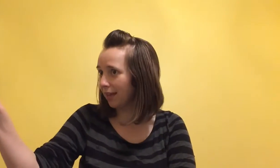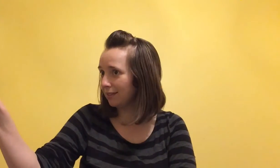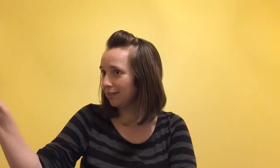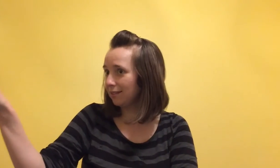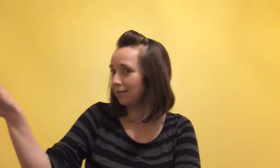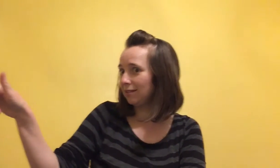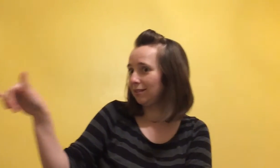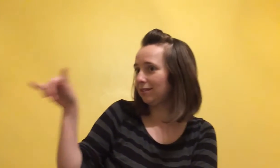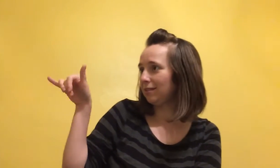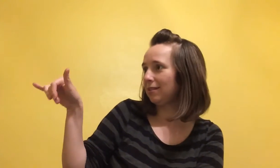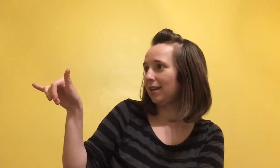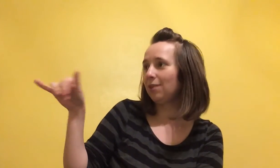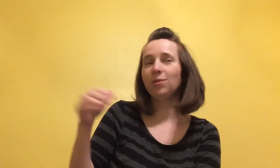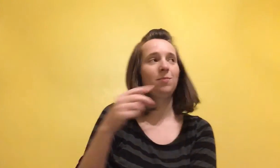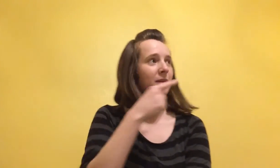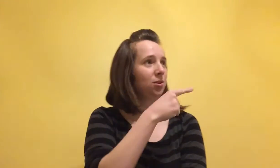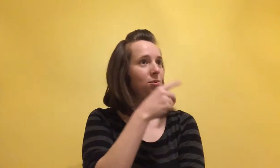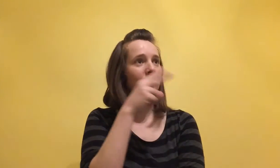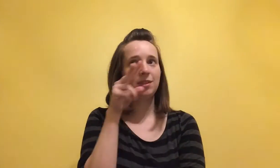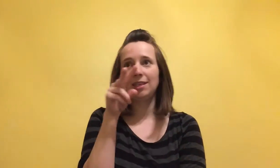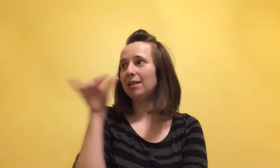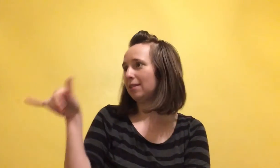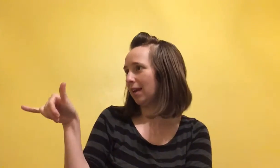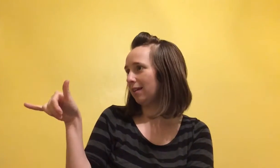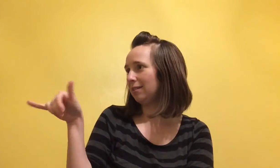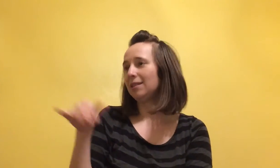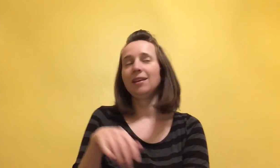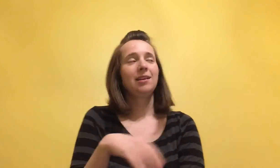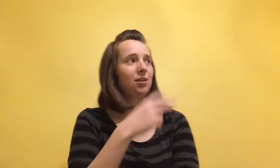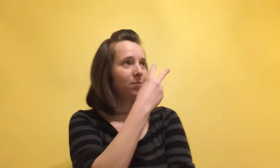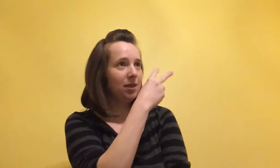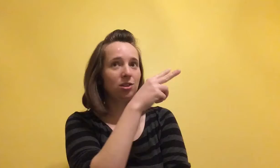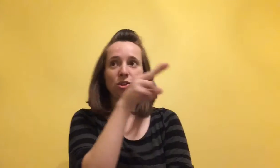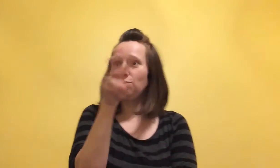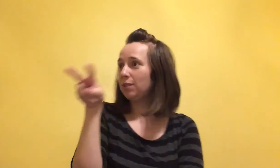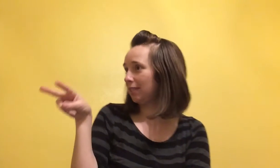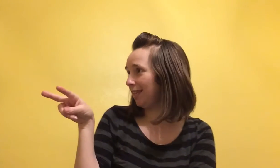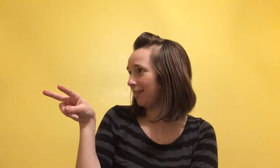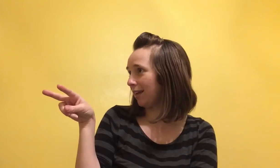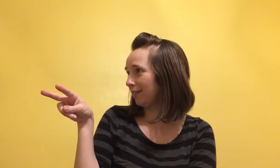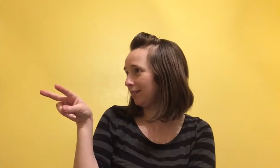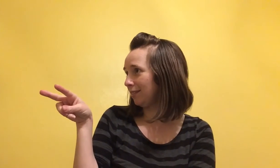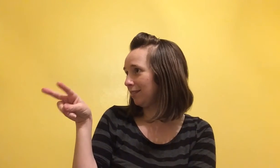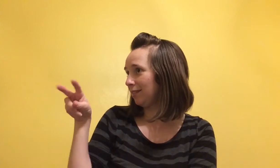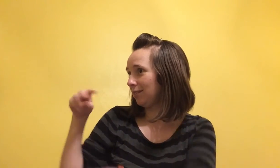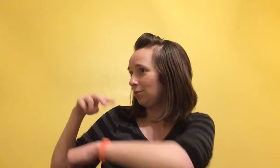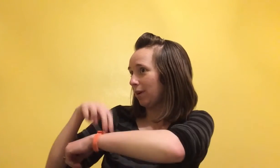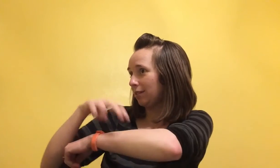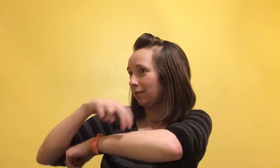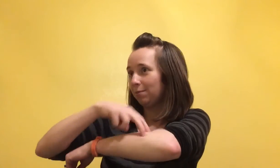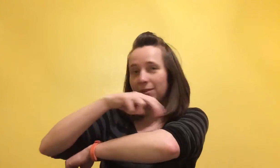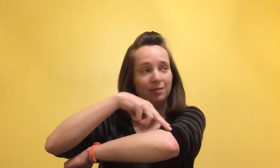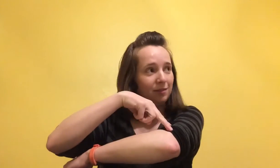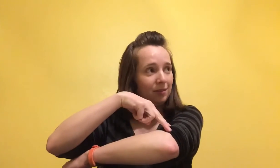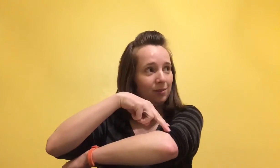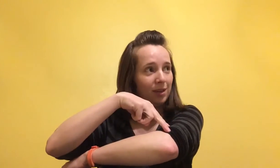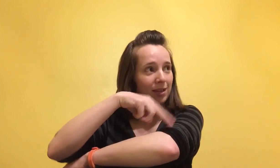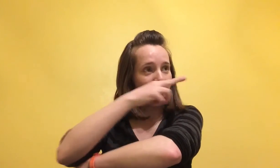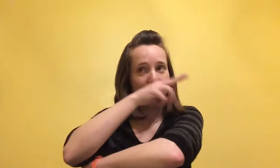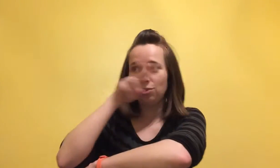that? It wouldn't be you see that. It'll be, did you see that grasshopper? Okay, did you